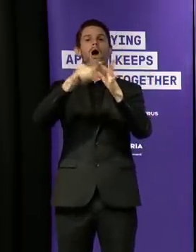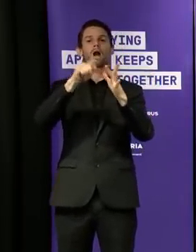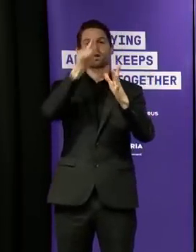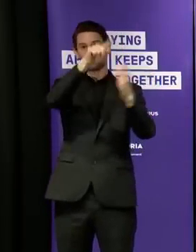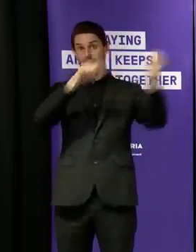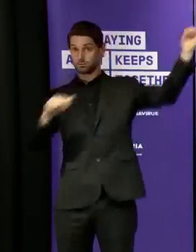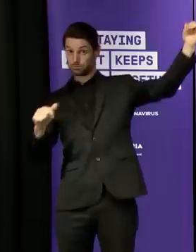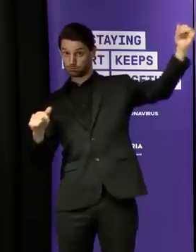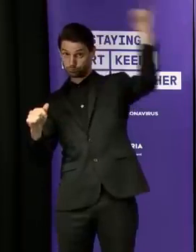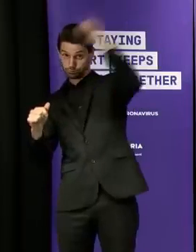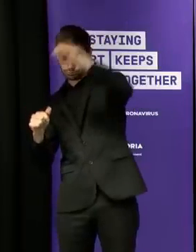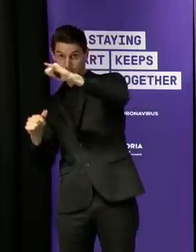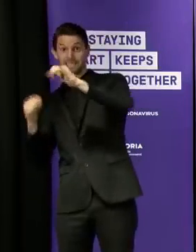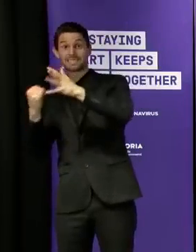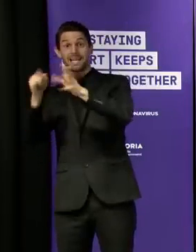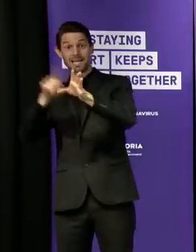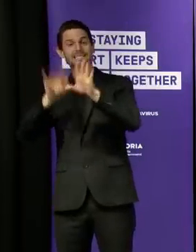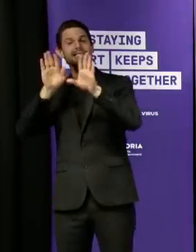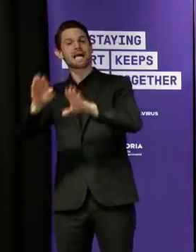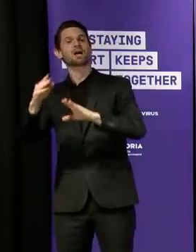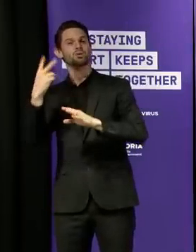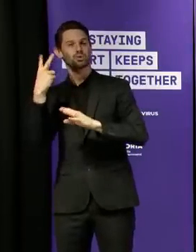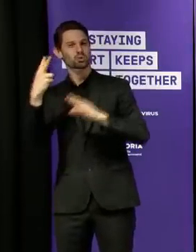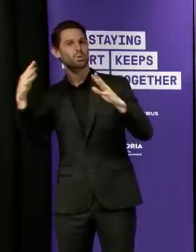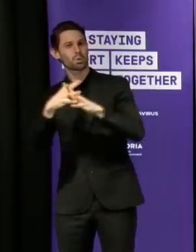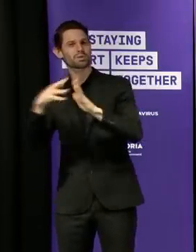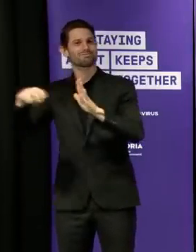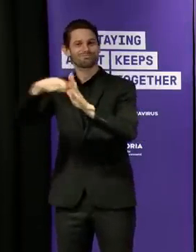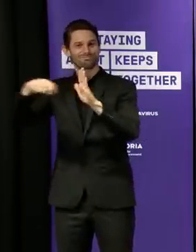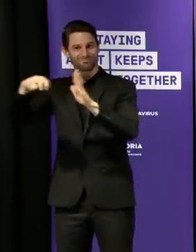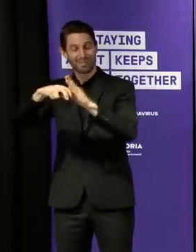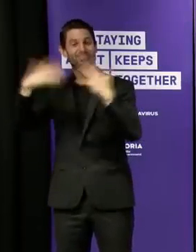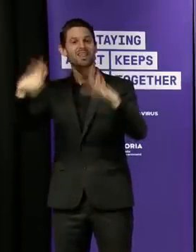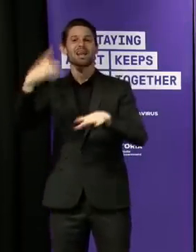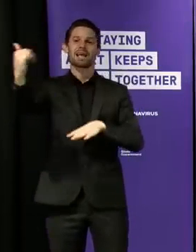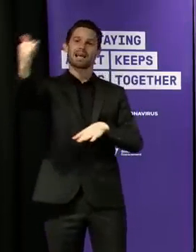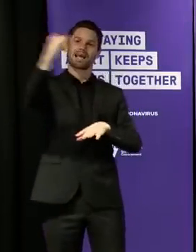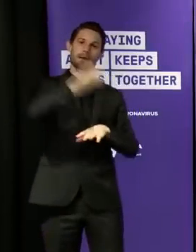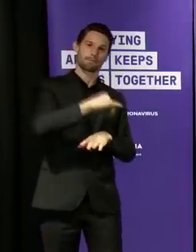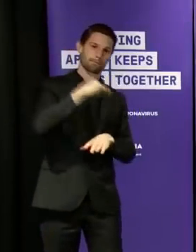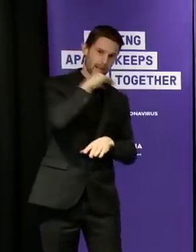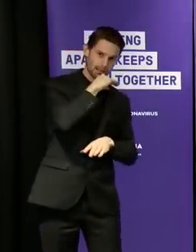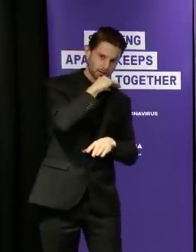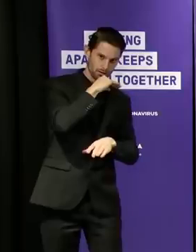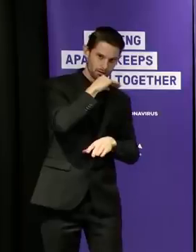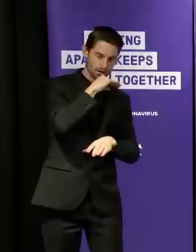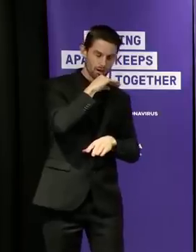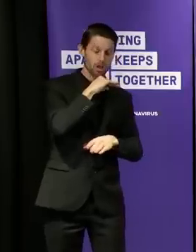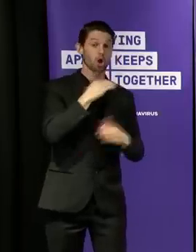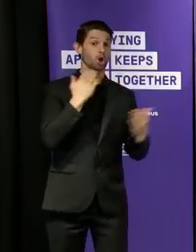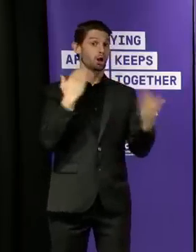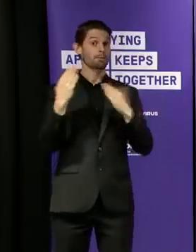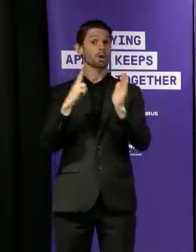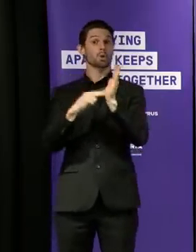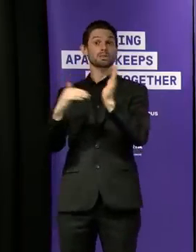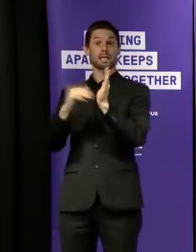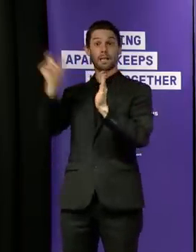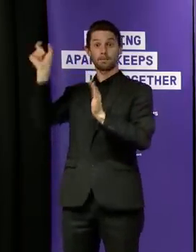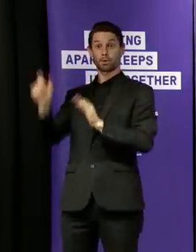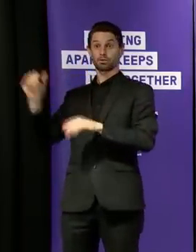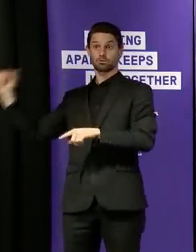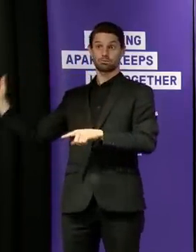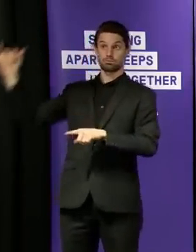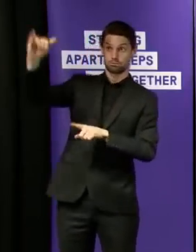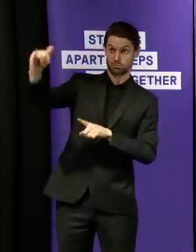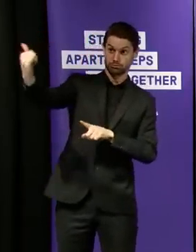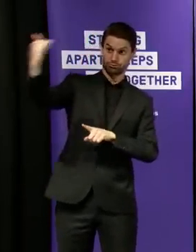a Jetstar flight to Melbourne? They've met the entry requirements. Yes. To somebody who comes from New Zealand, meets the entry requirements, so is allowed not to quarantine, getting